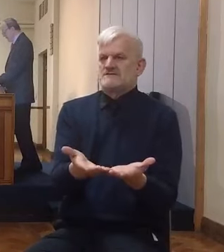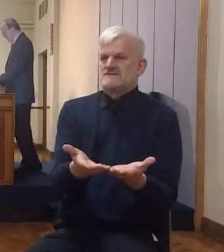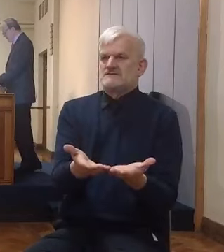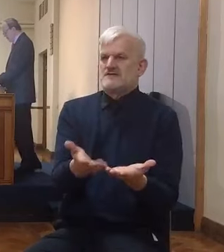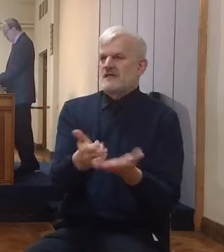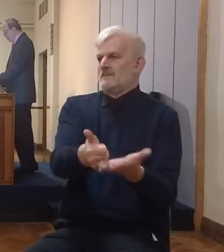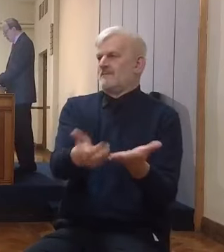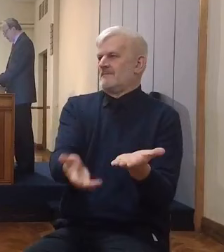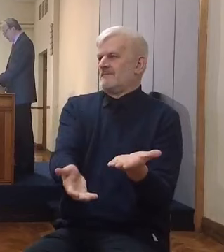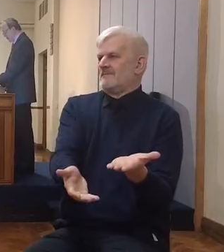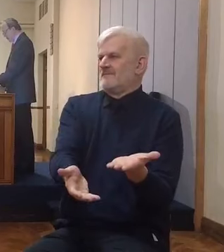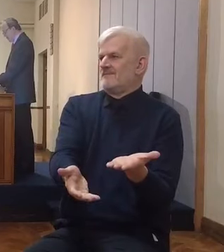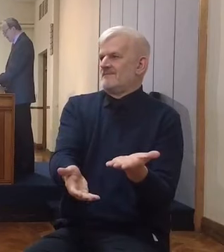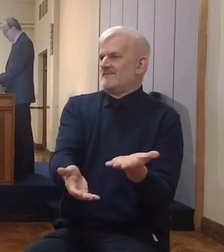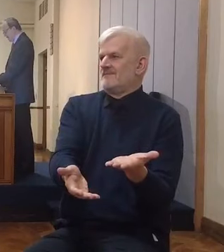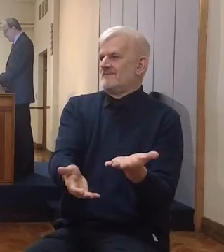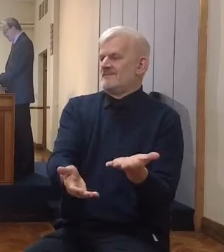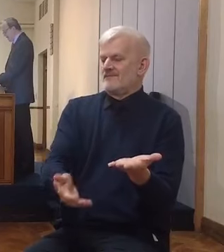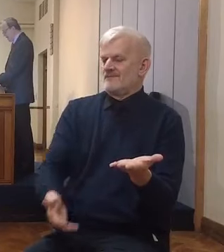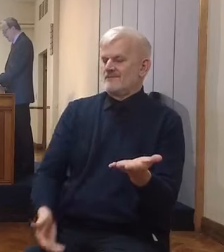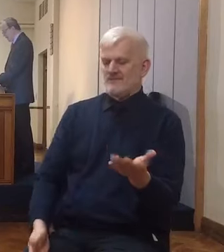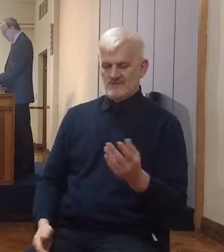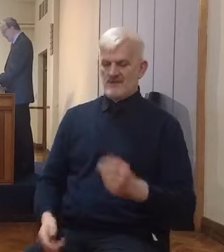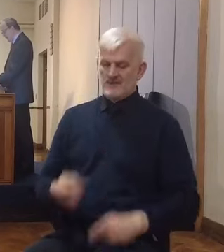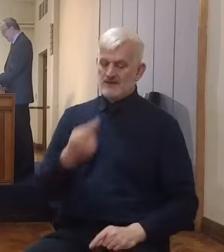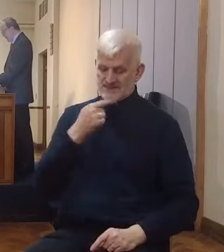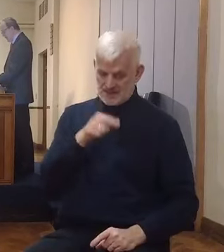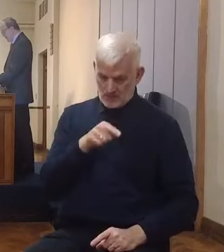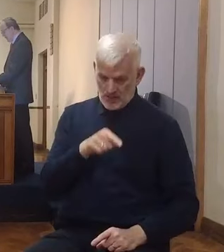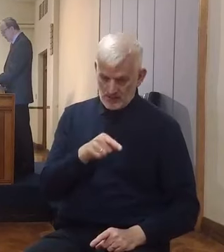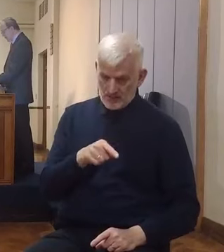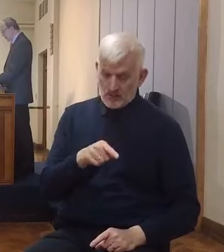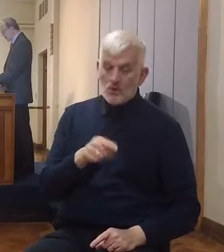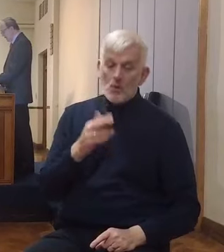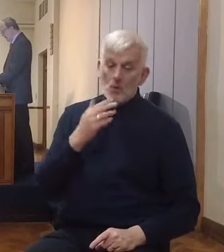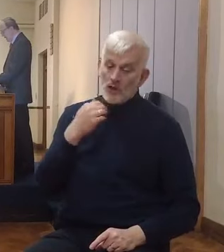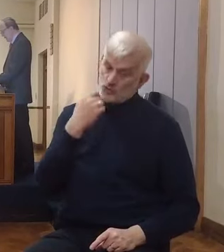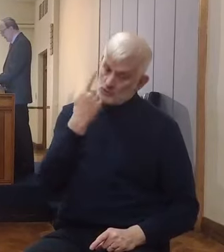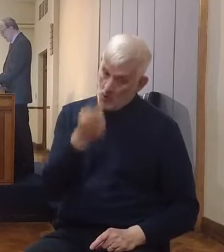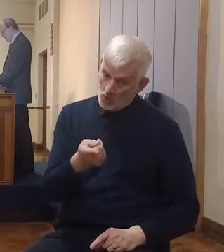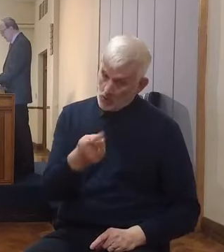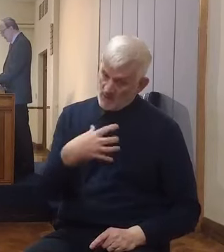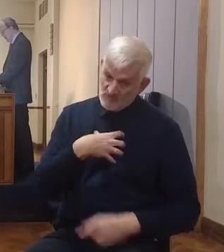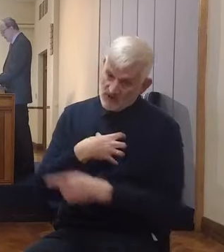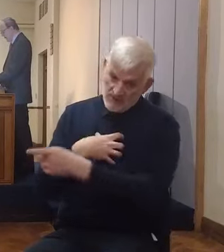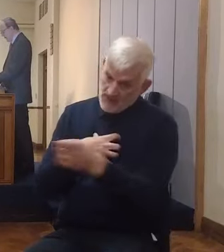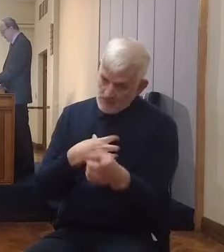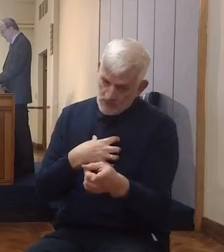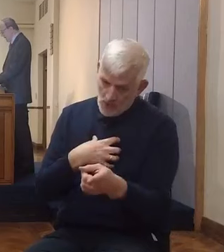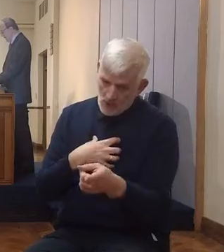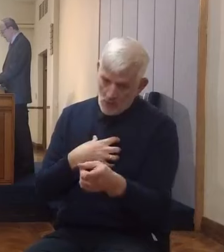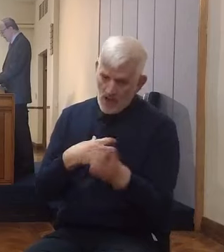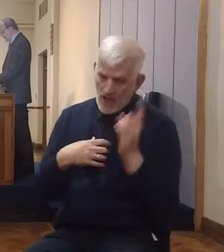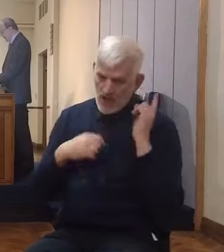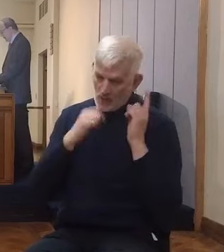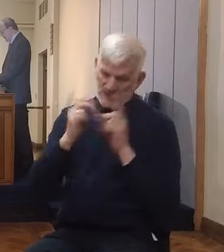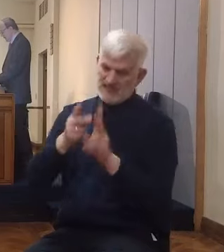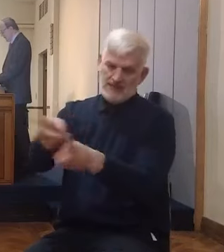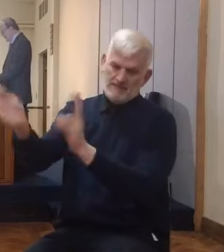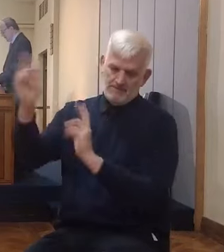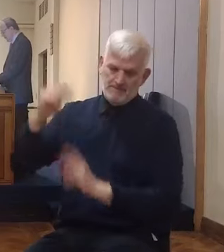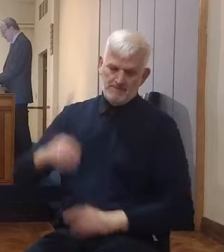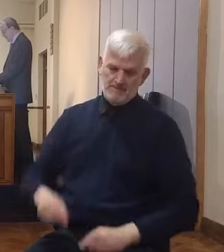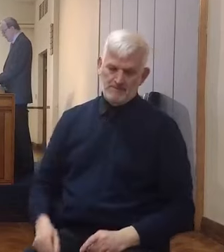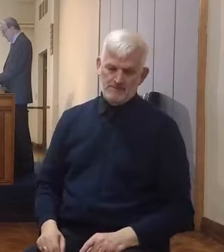them, for tomorrow about this time will I deliver them up all slain before Israel. Thou shalt